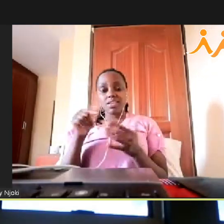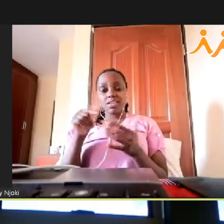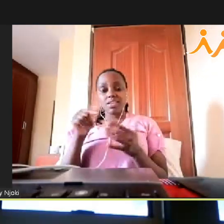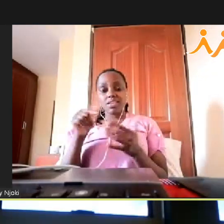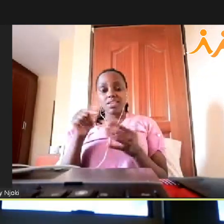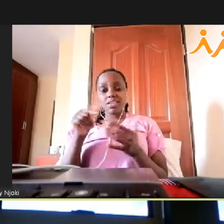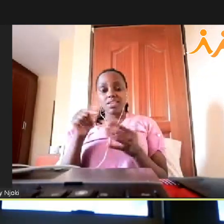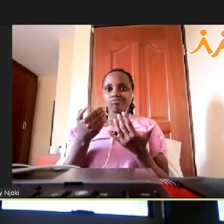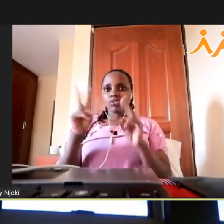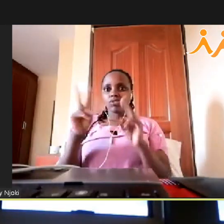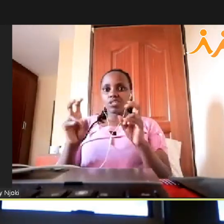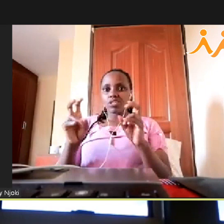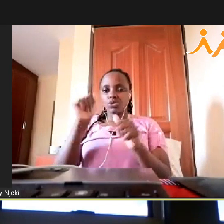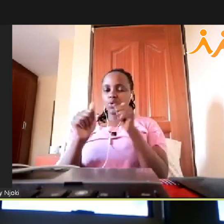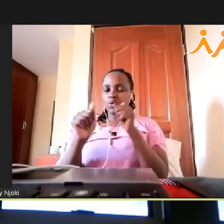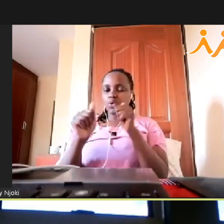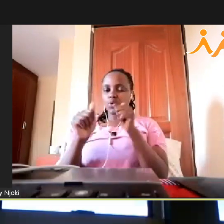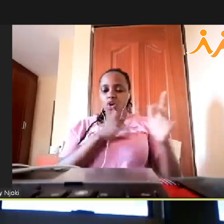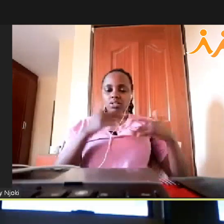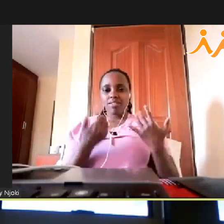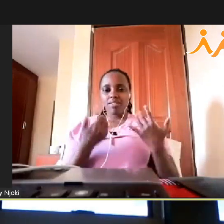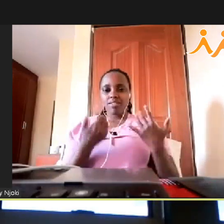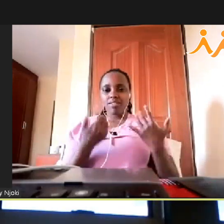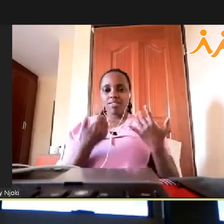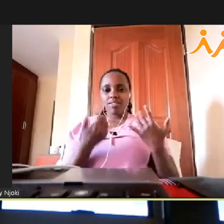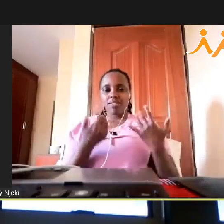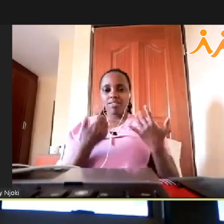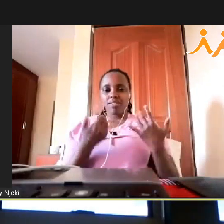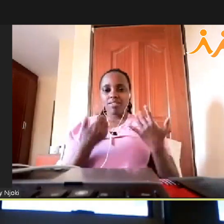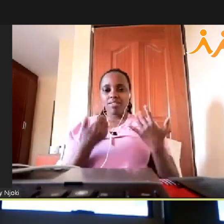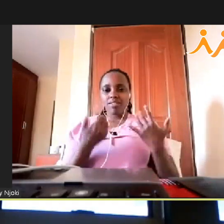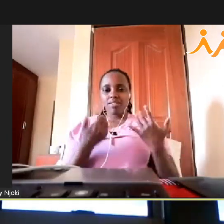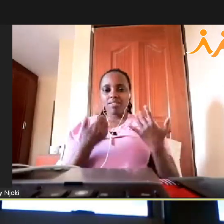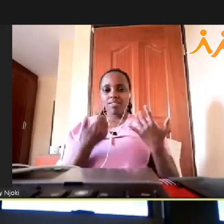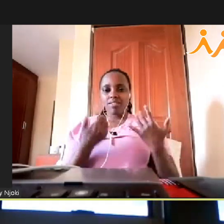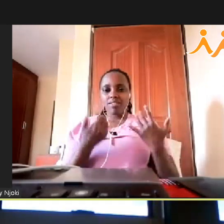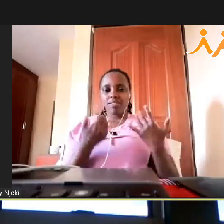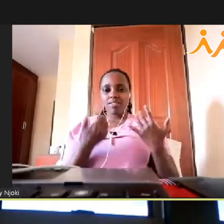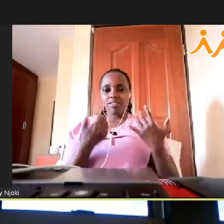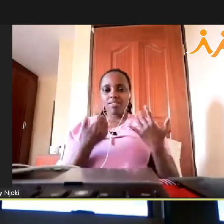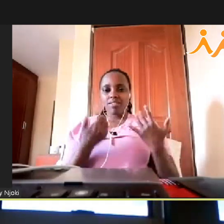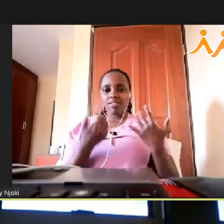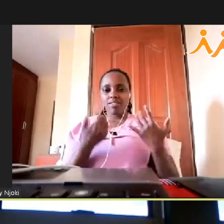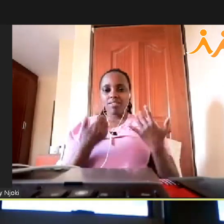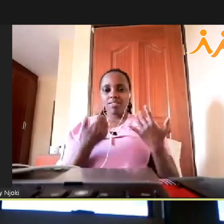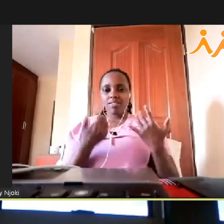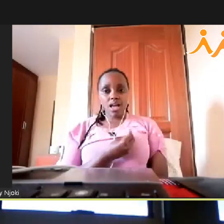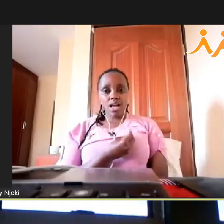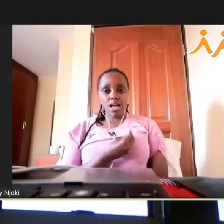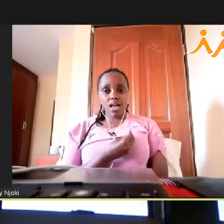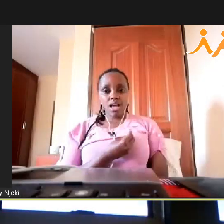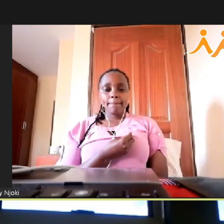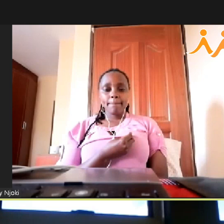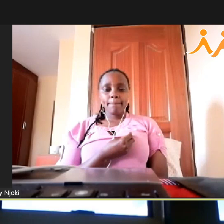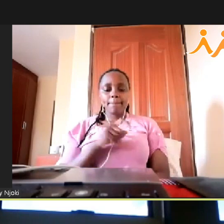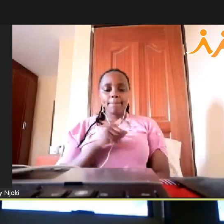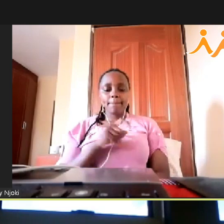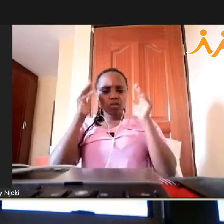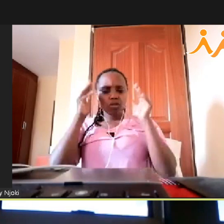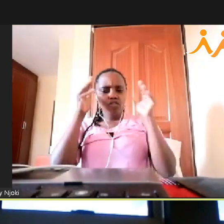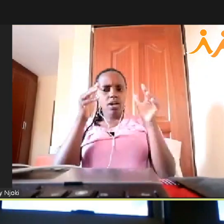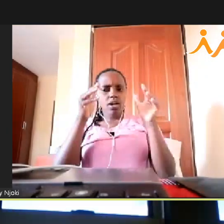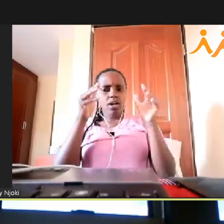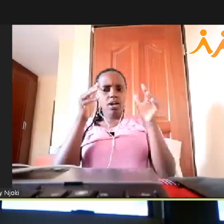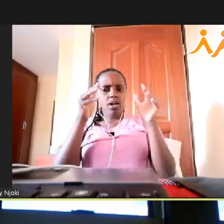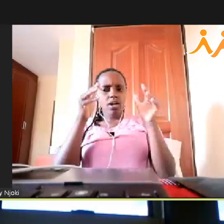on issues that are of concern to them that needs to be included, that we needed to include in our report. When